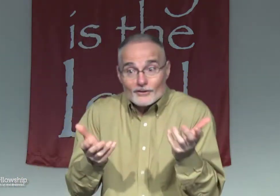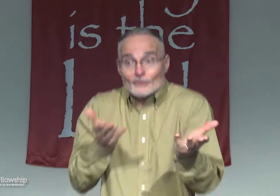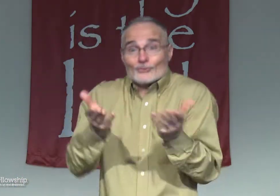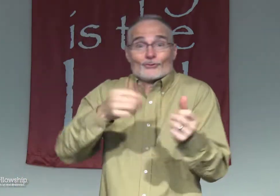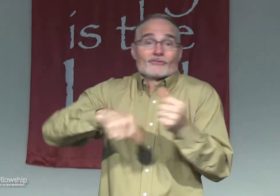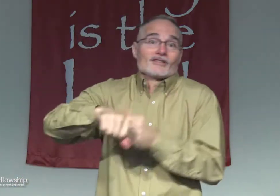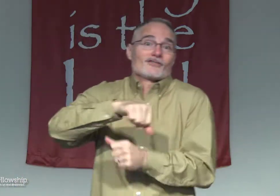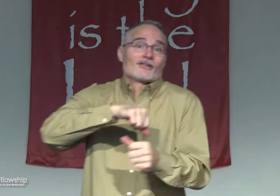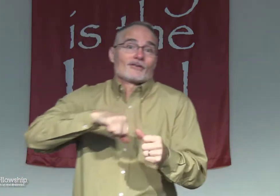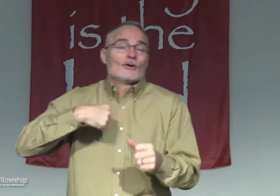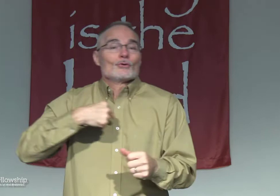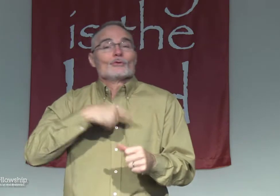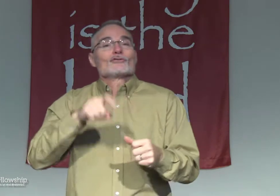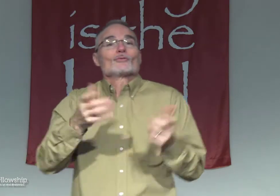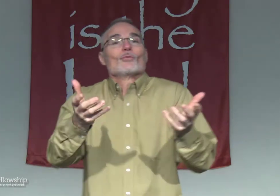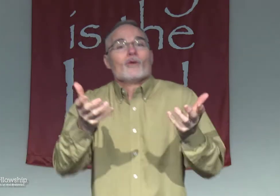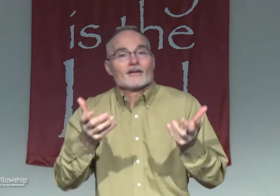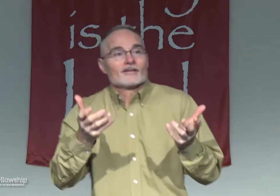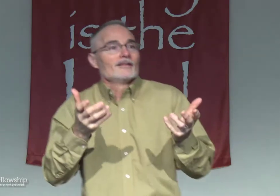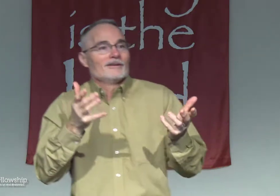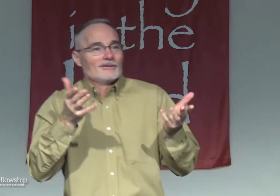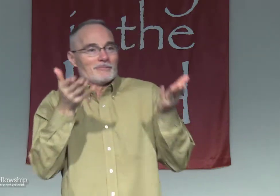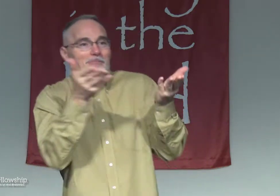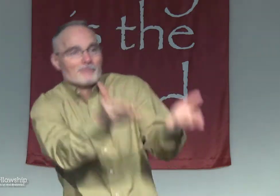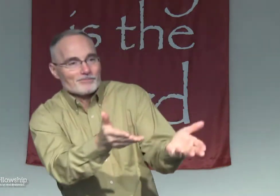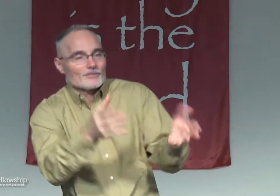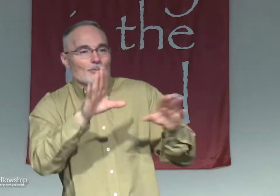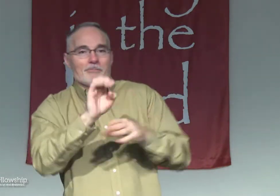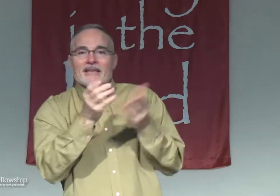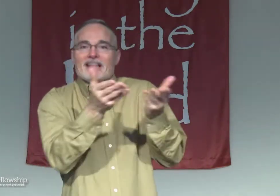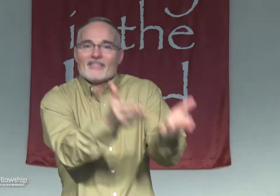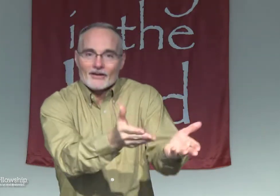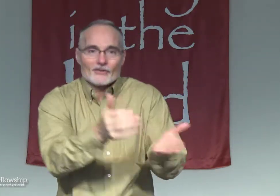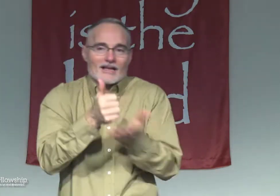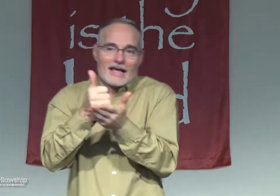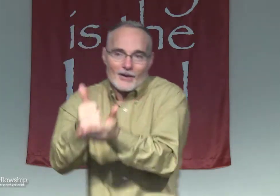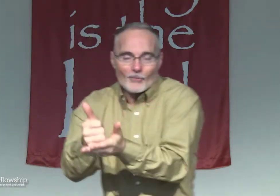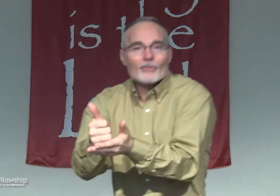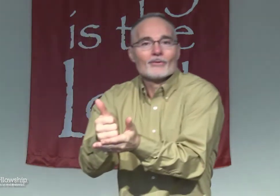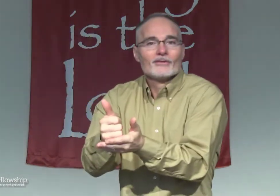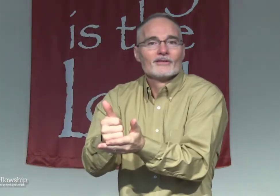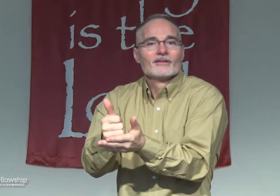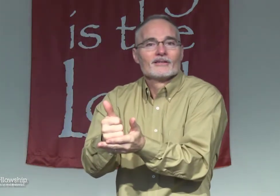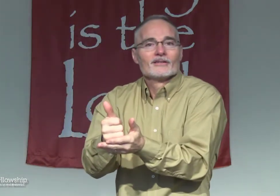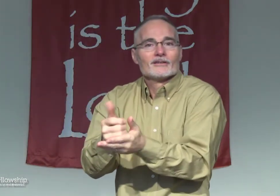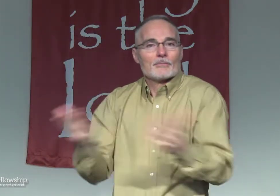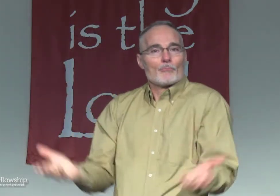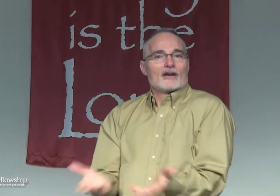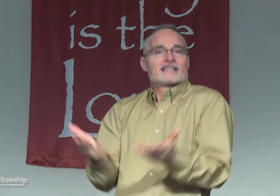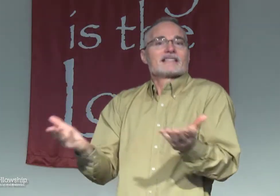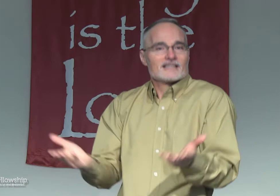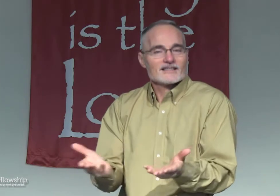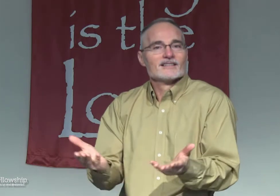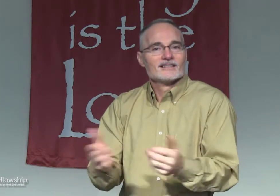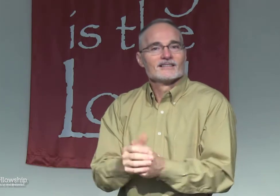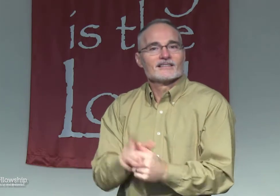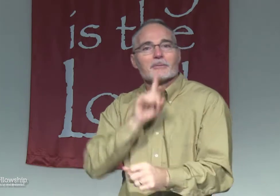We should want to serve each other. We should want to be there for one another, to help one another, to